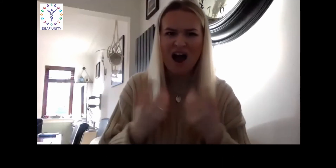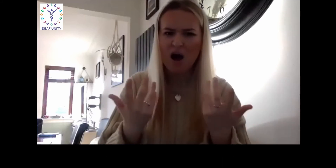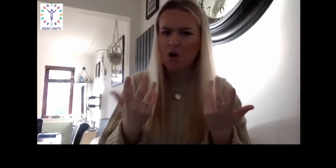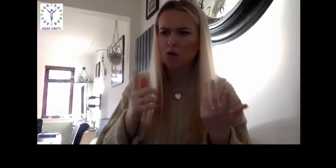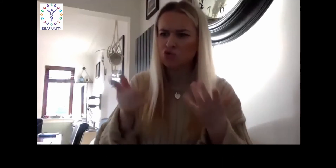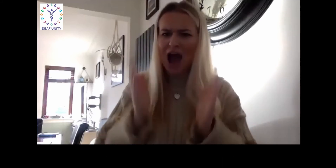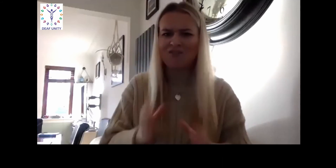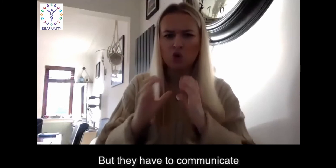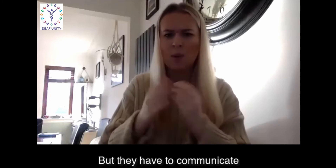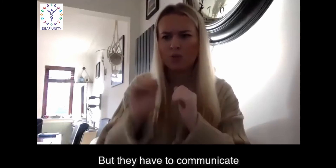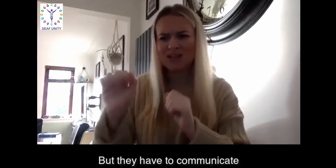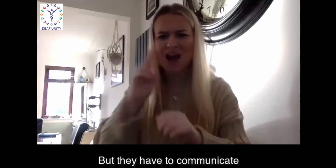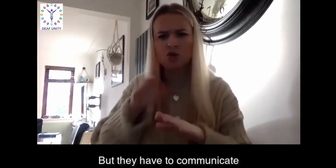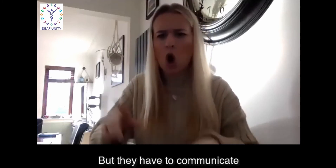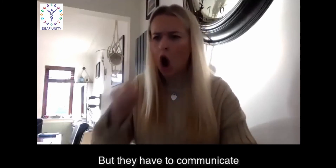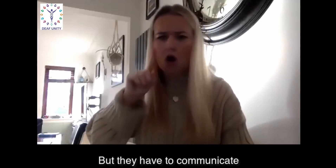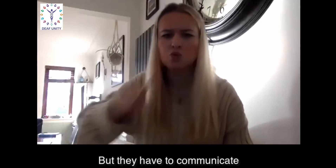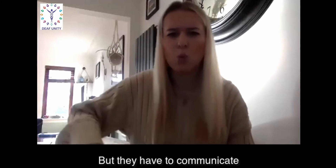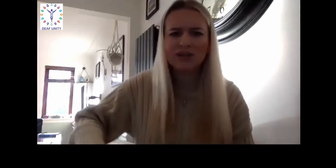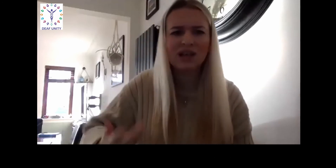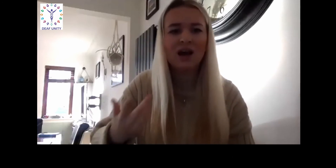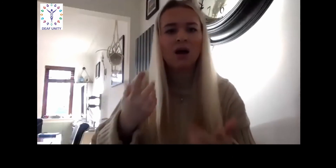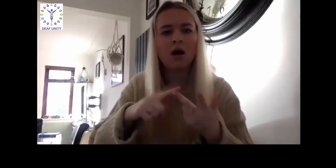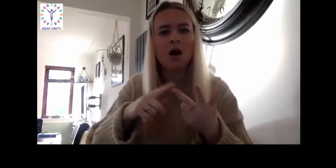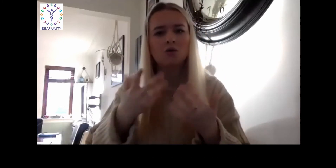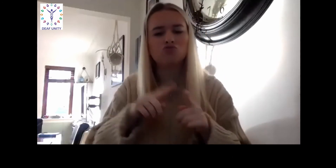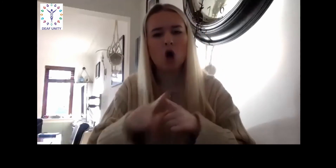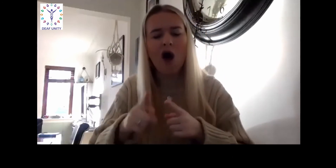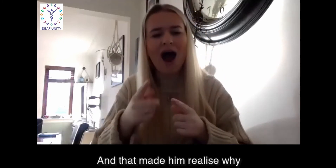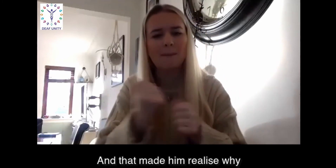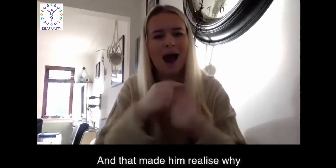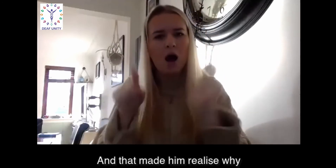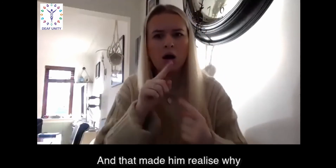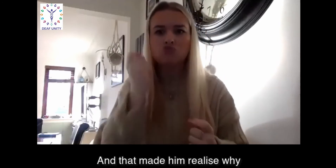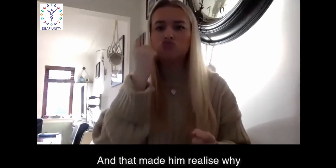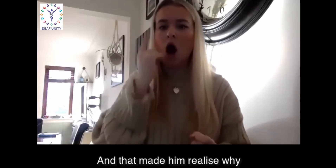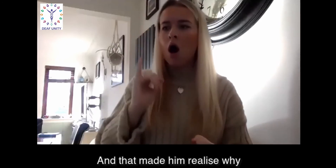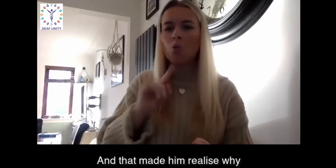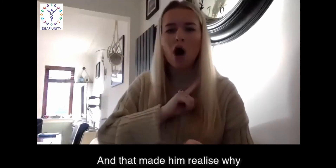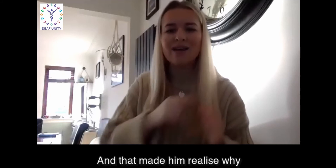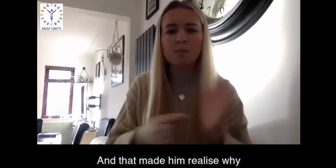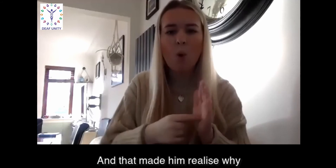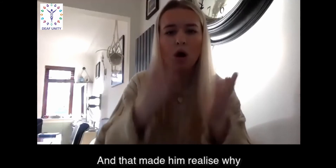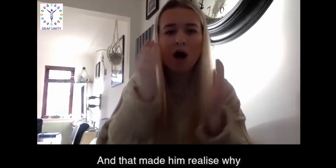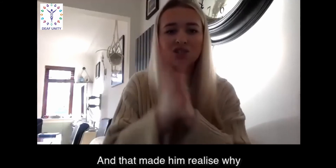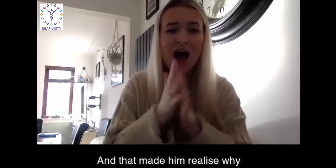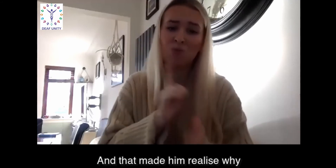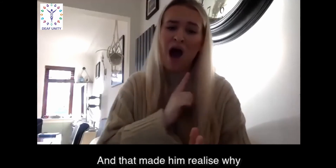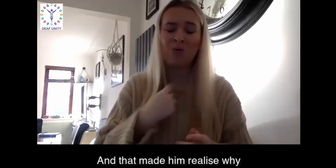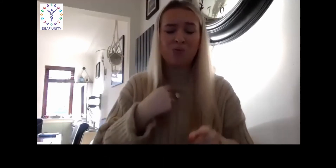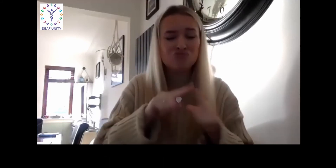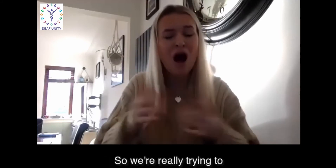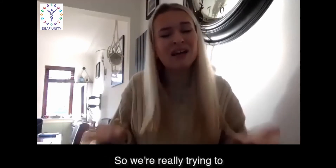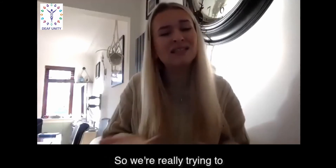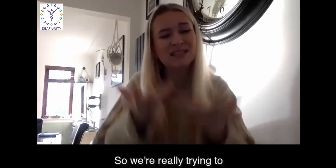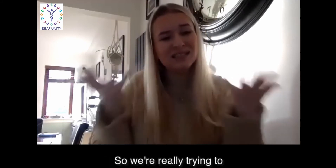shocked. Wow, but they have to communicate with their deaf children. They can't ignore them. And that made him realise why it's so important to learn BSL.